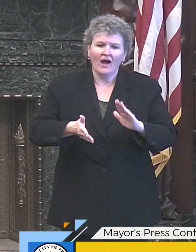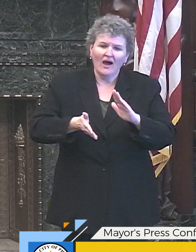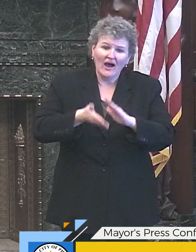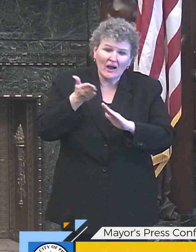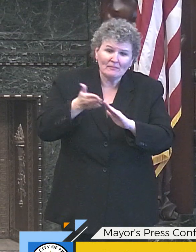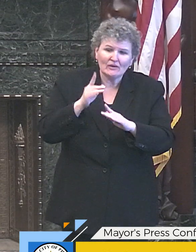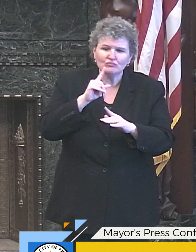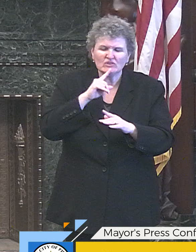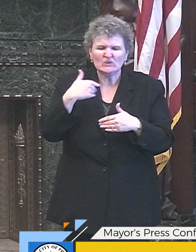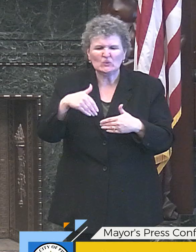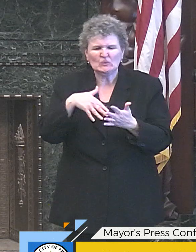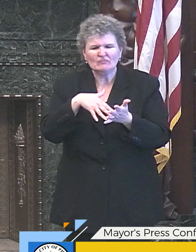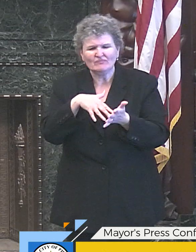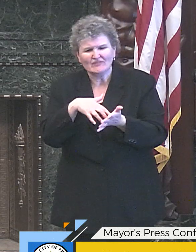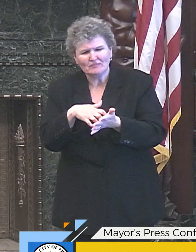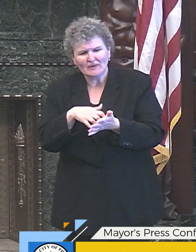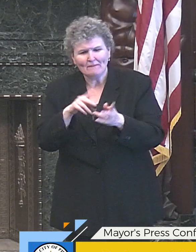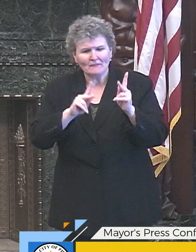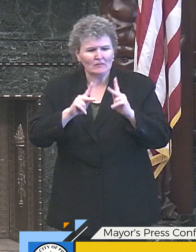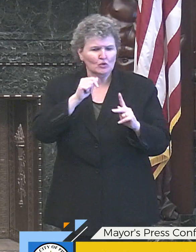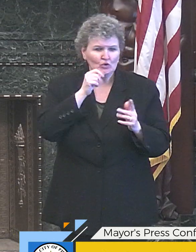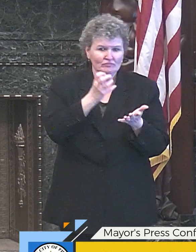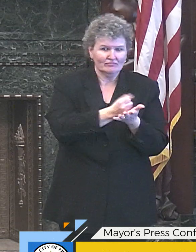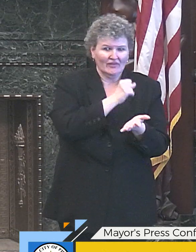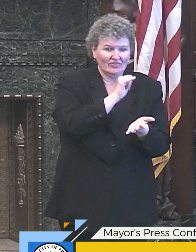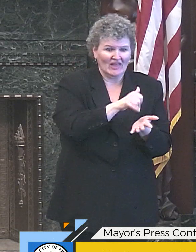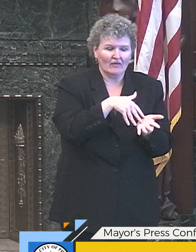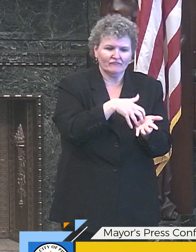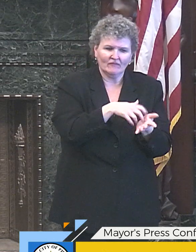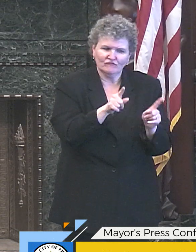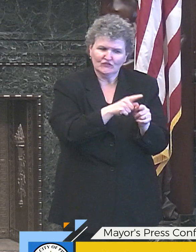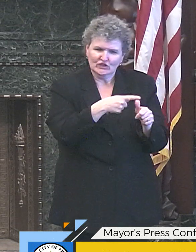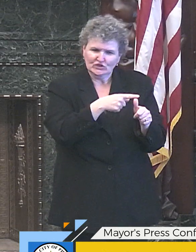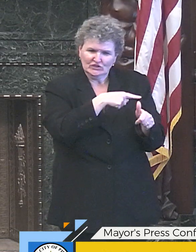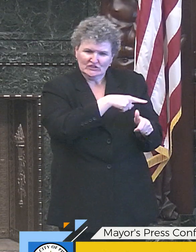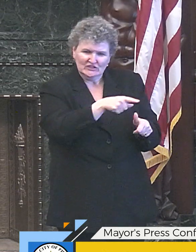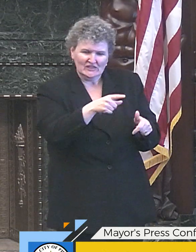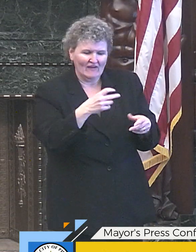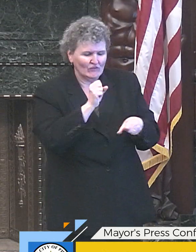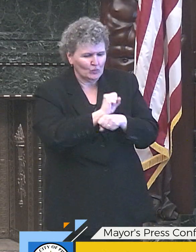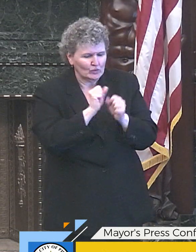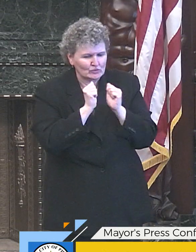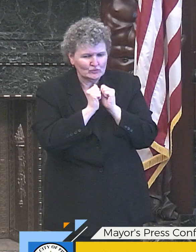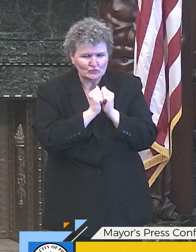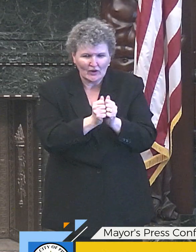population, and we are going to do everything we can to make sure that we keep it going.